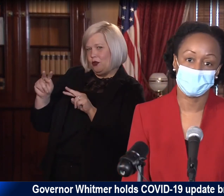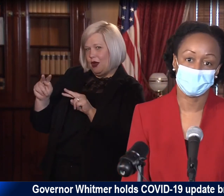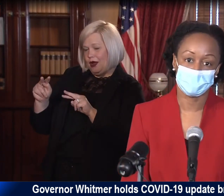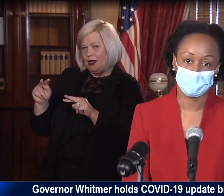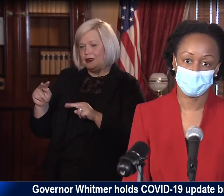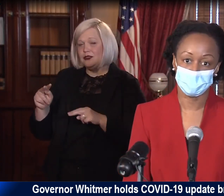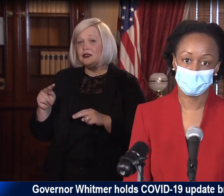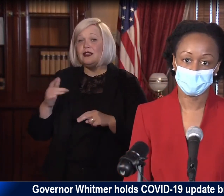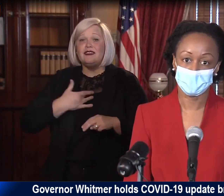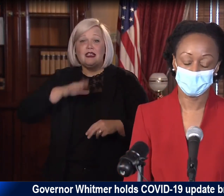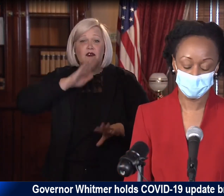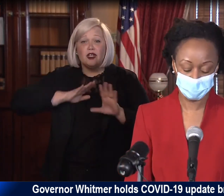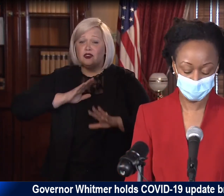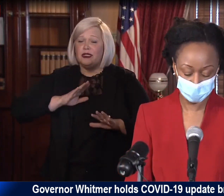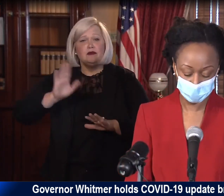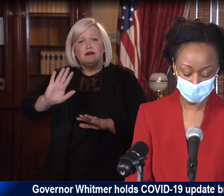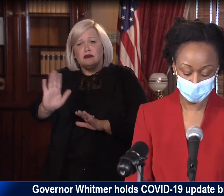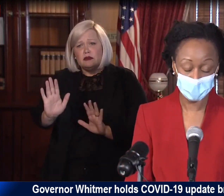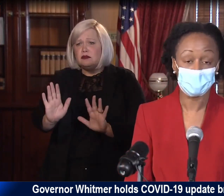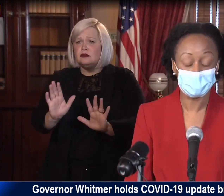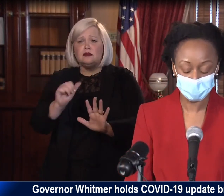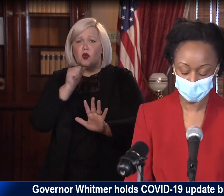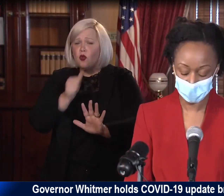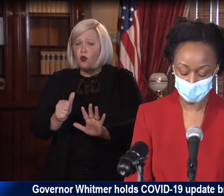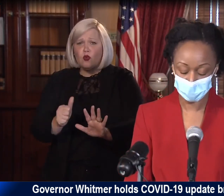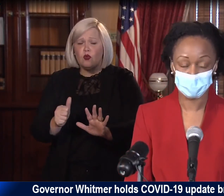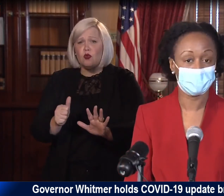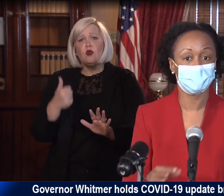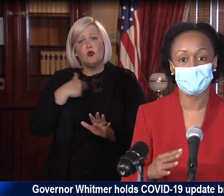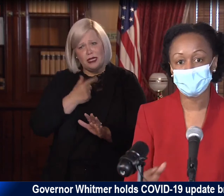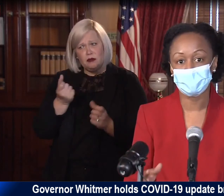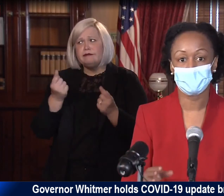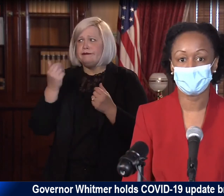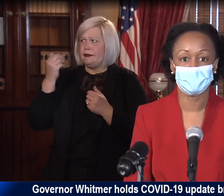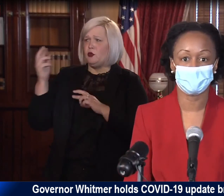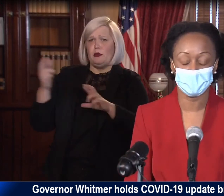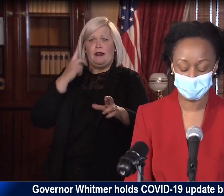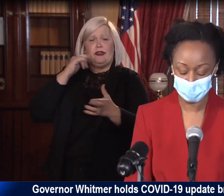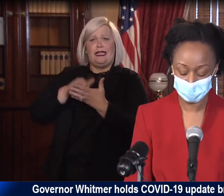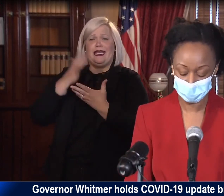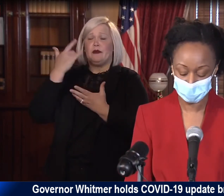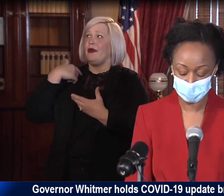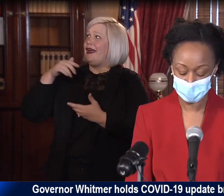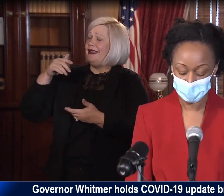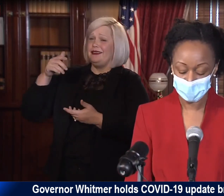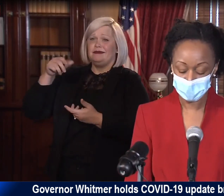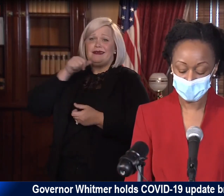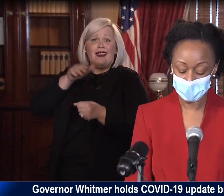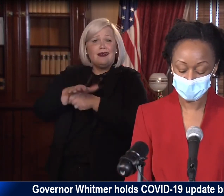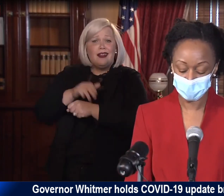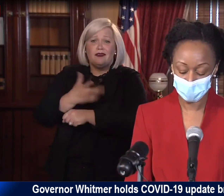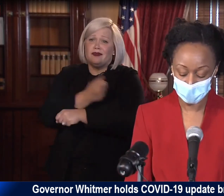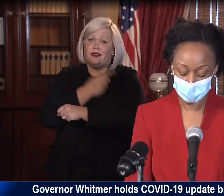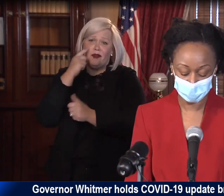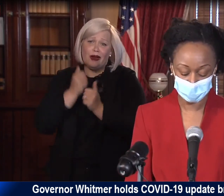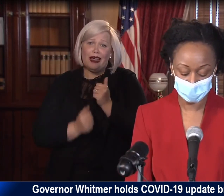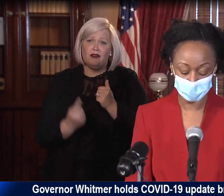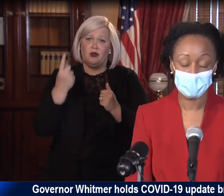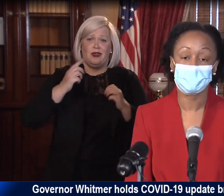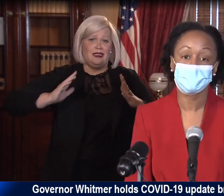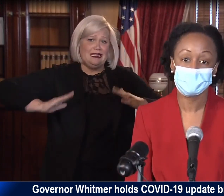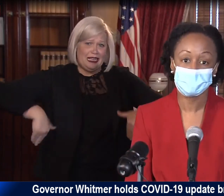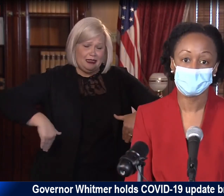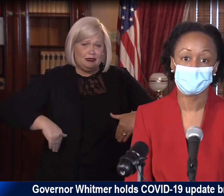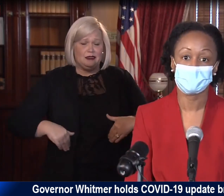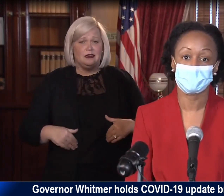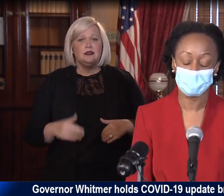want people to be frustrated by this. We know this will happen because we just don't have enough vaccine in the state. And I ask for patience as